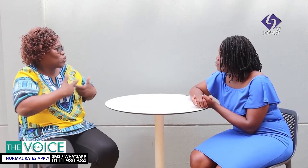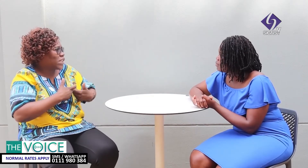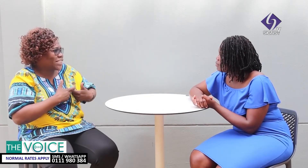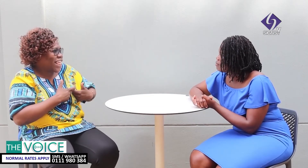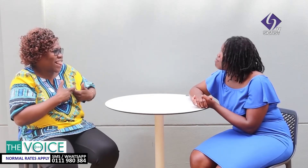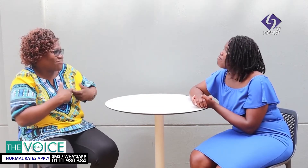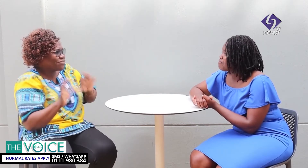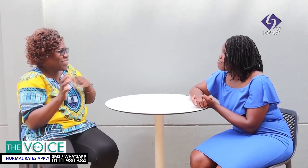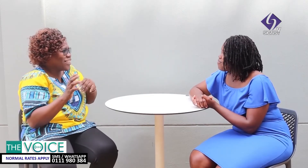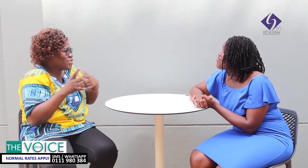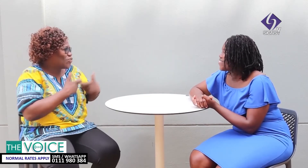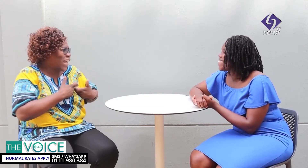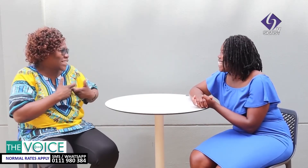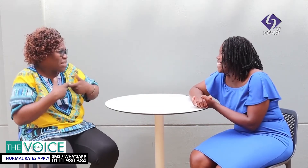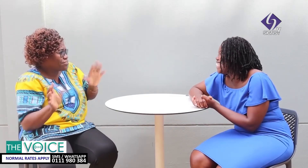these will keep the children's interest going.